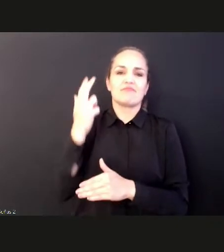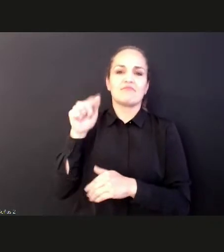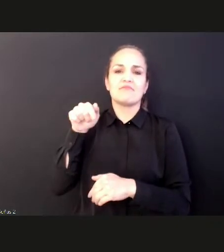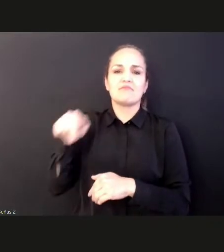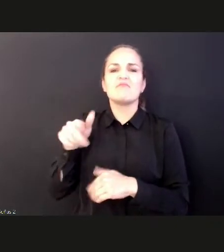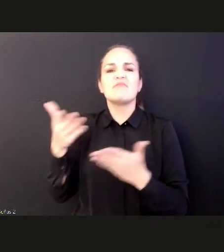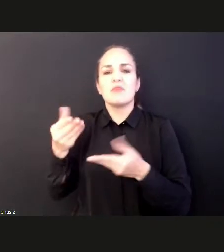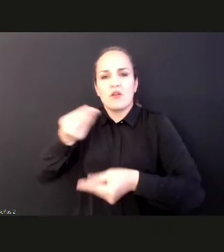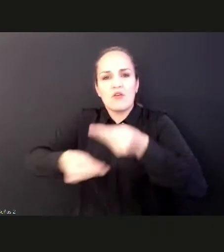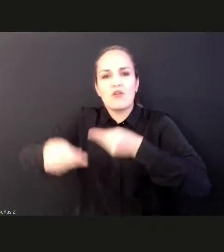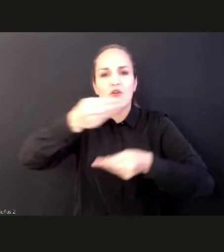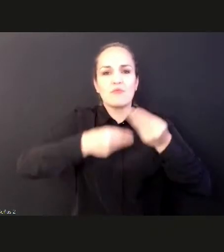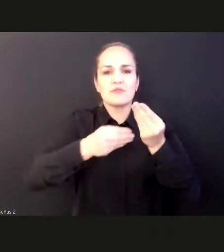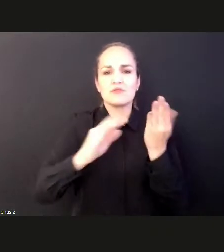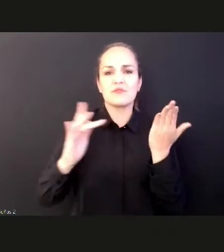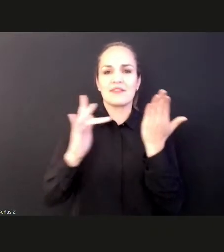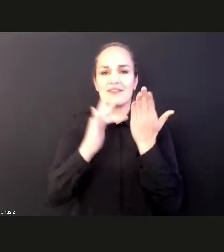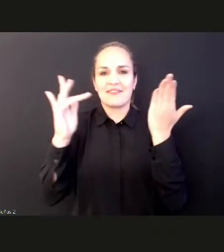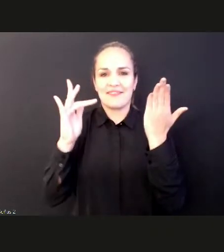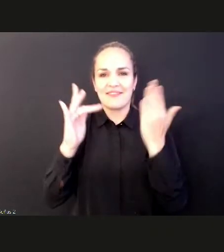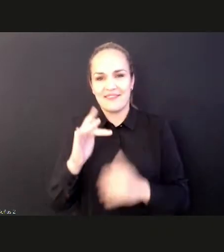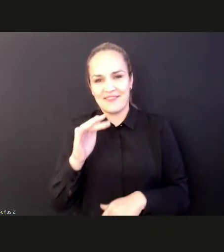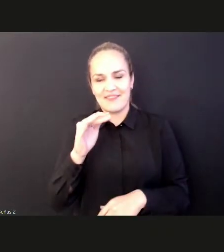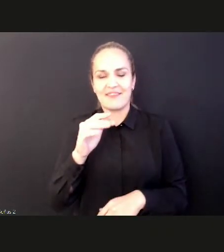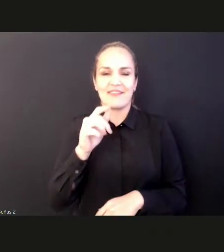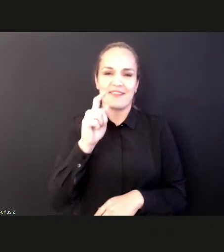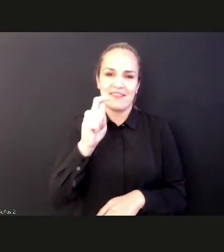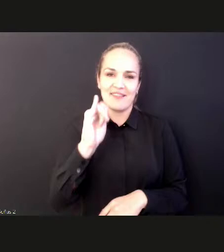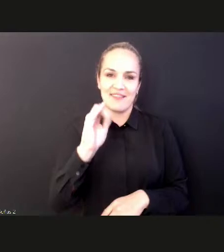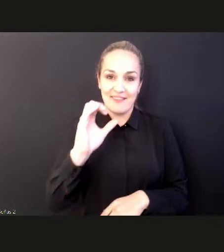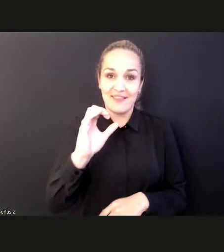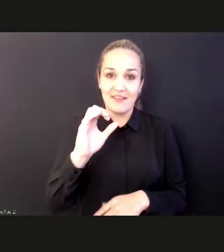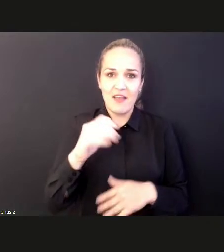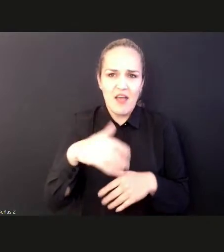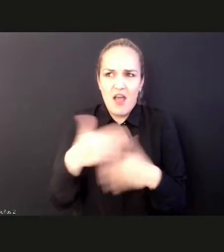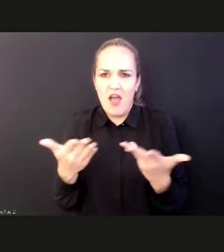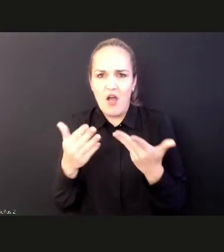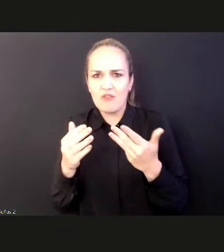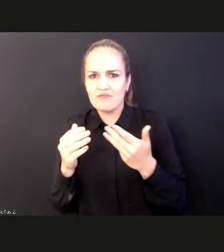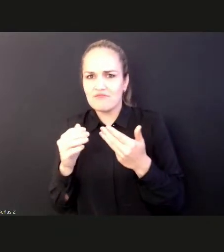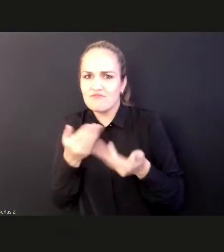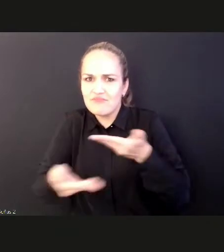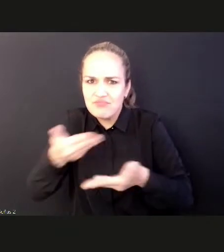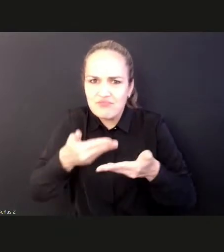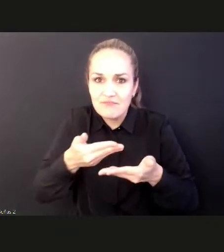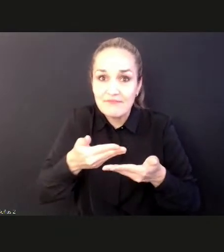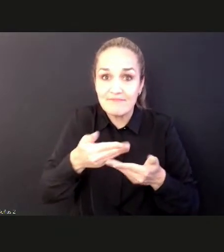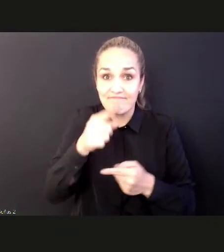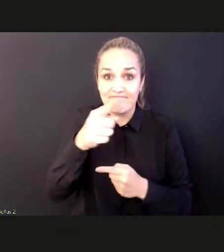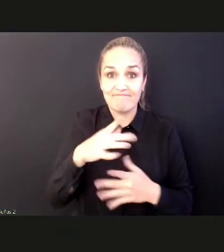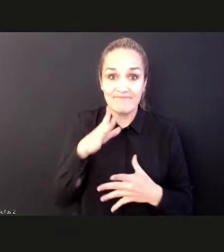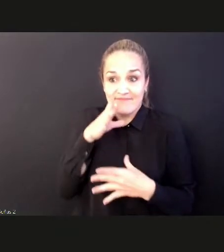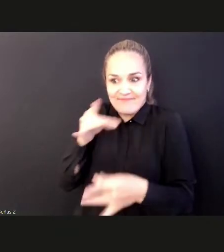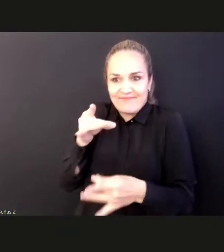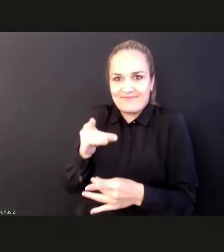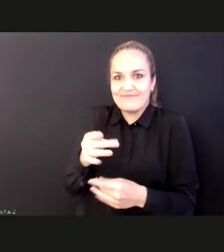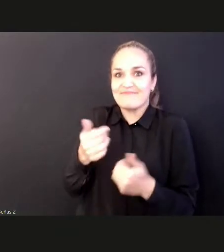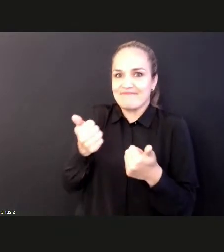can listen and participate in some of the next panels today and tomorrow. Thank you. Bye-bye.